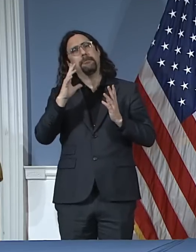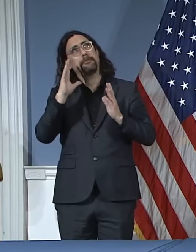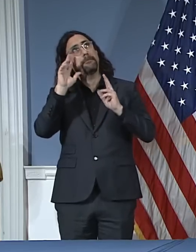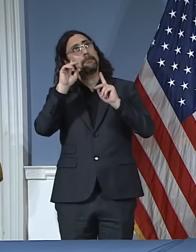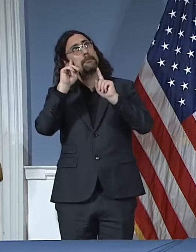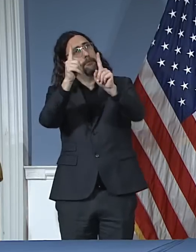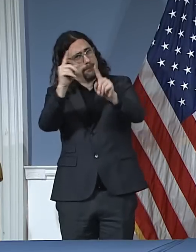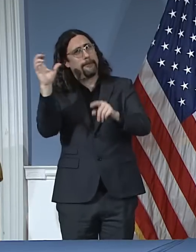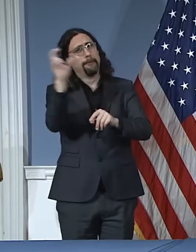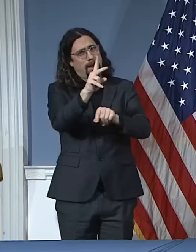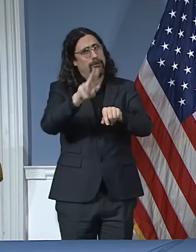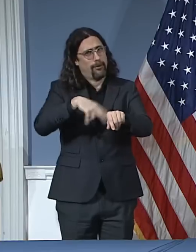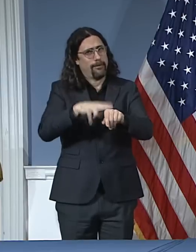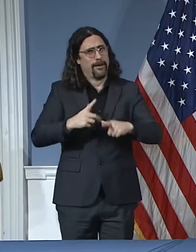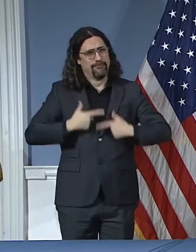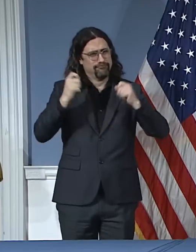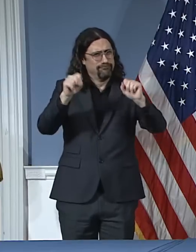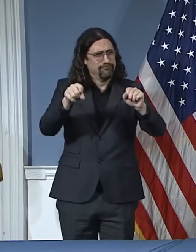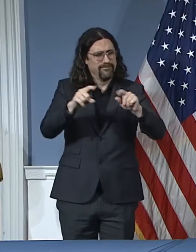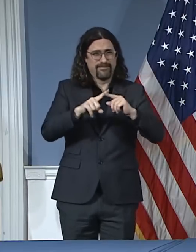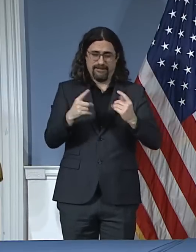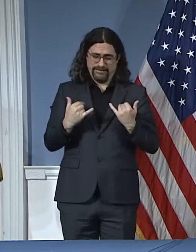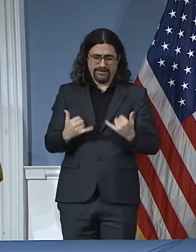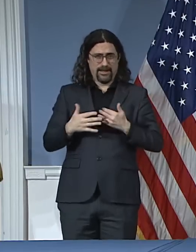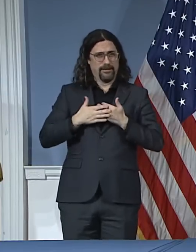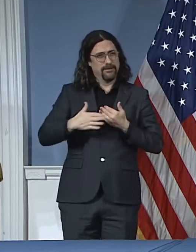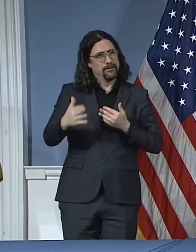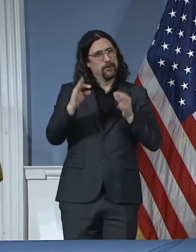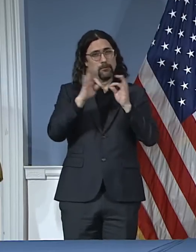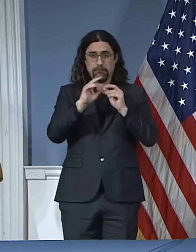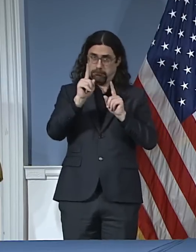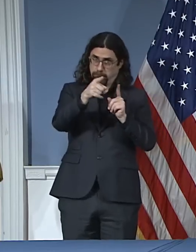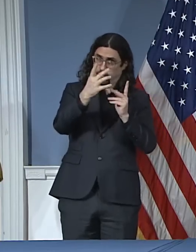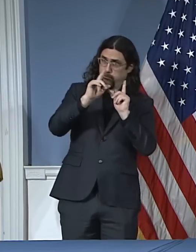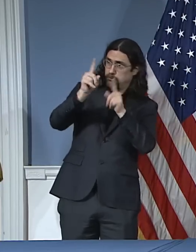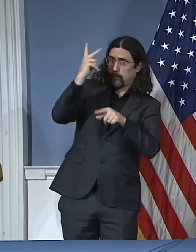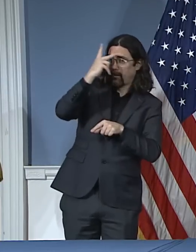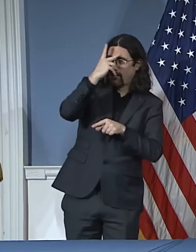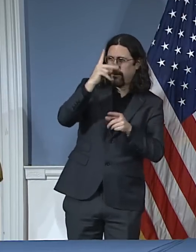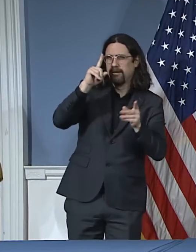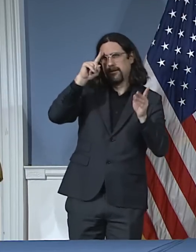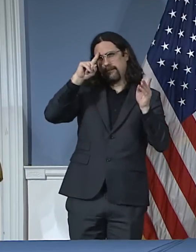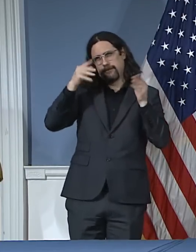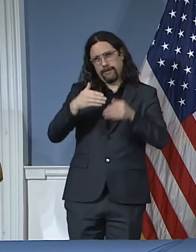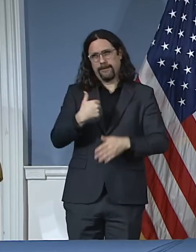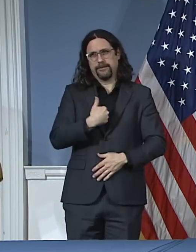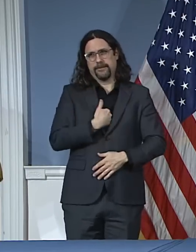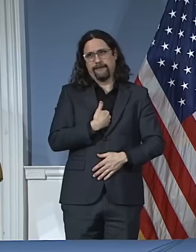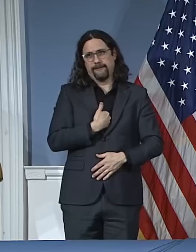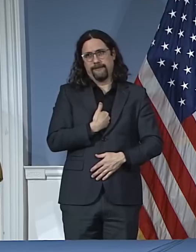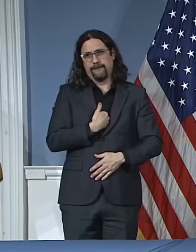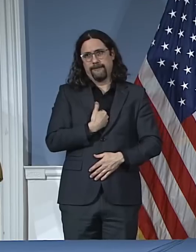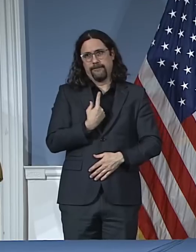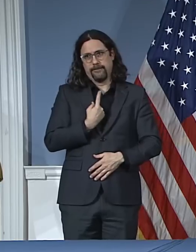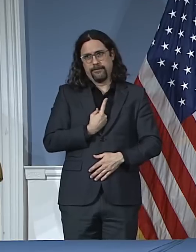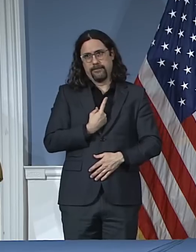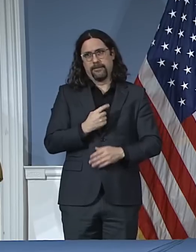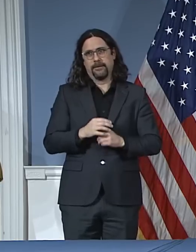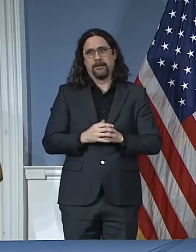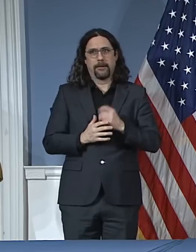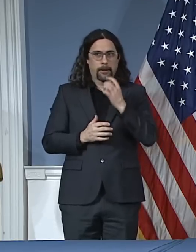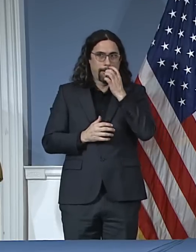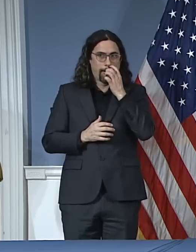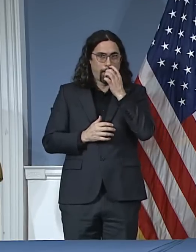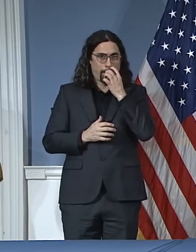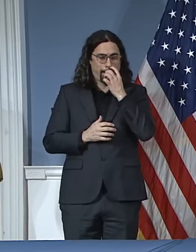it's a parent going with their child and they live under the same roof? Of course, if you're already living with someone under the same roof or a couple that